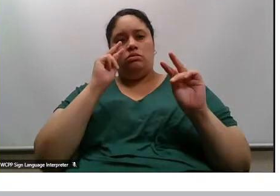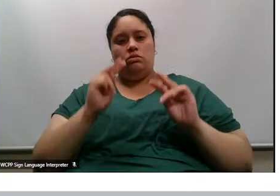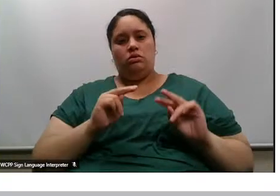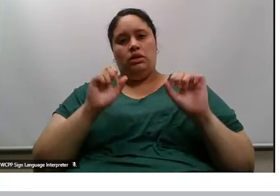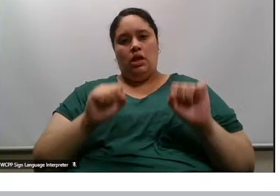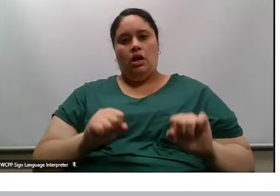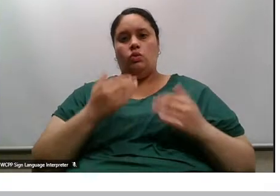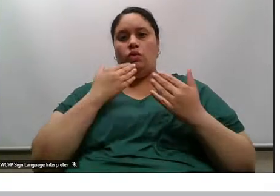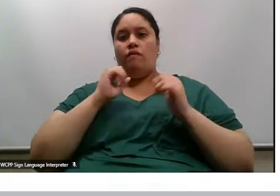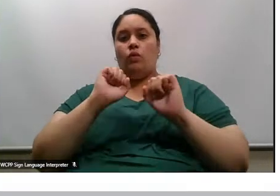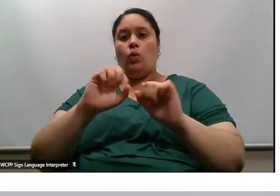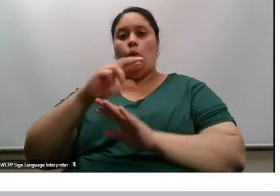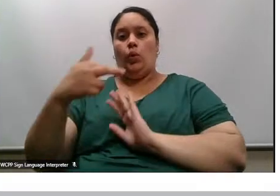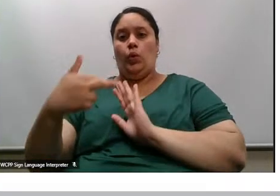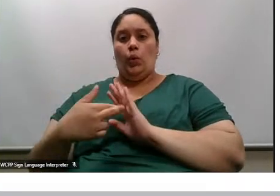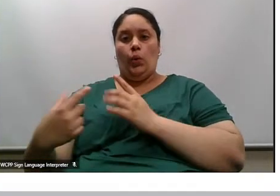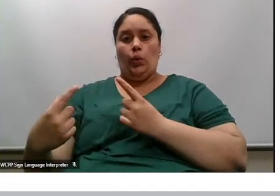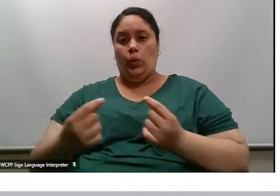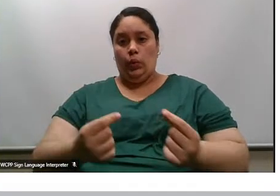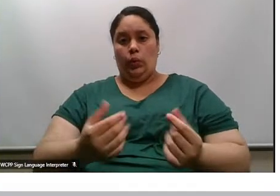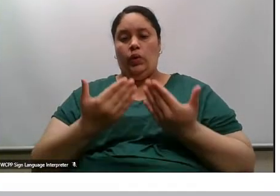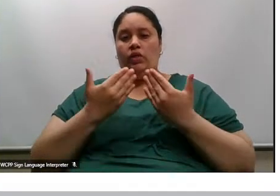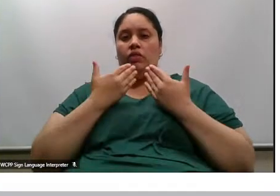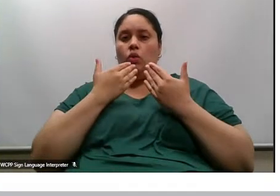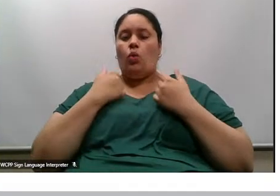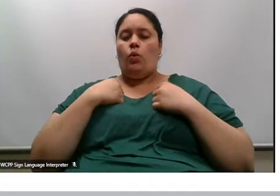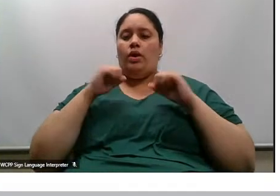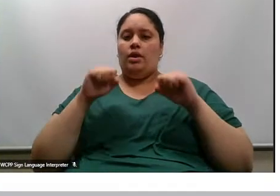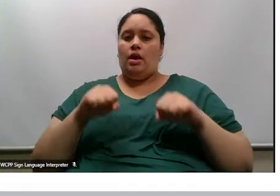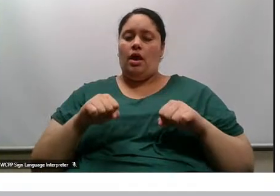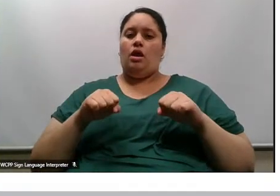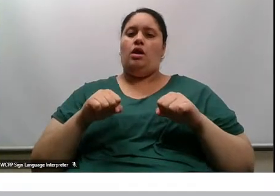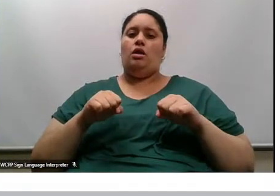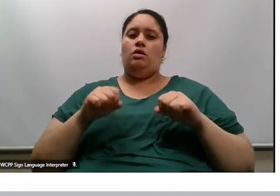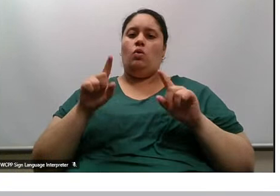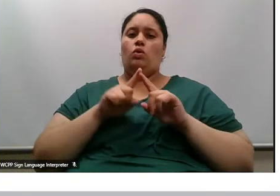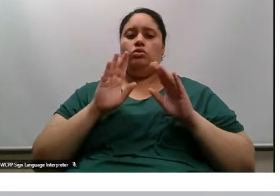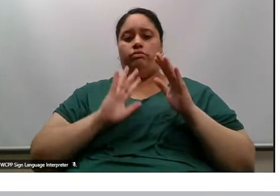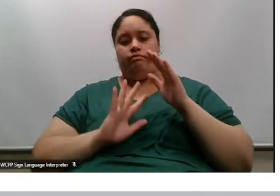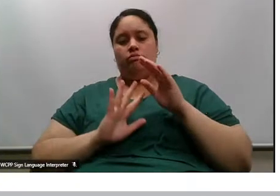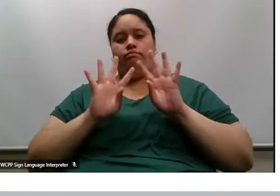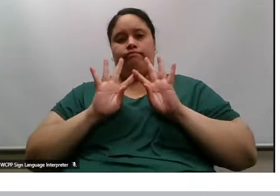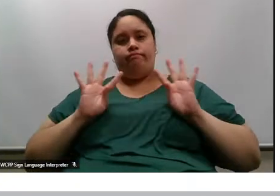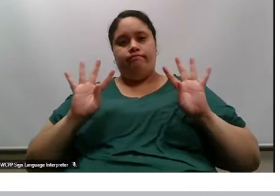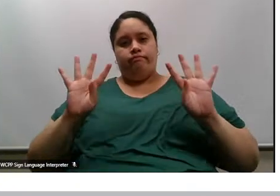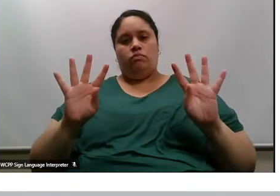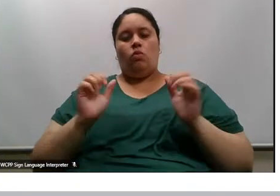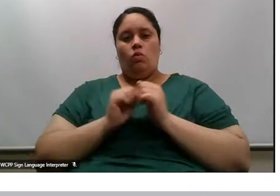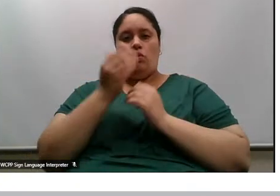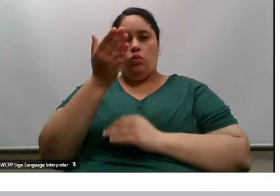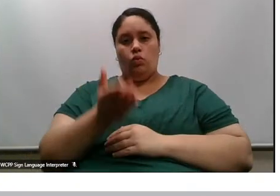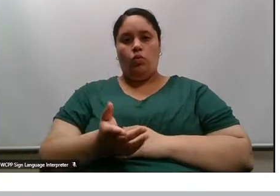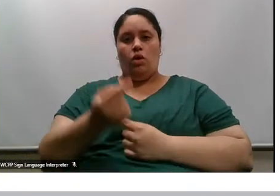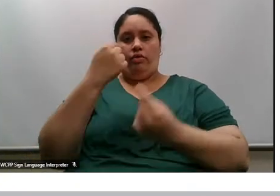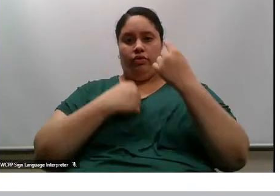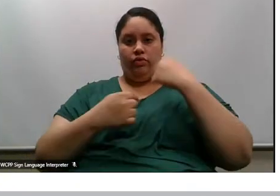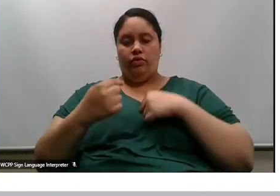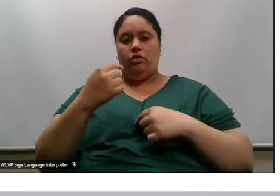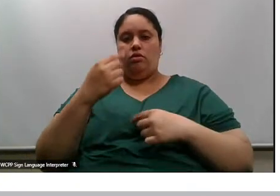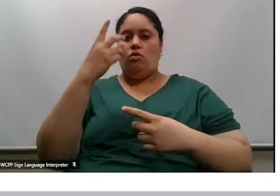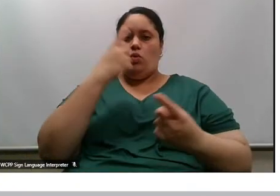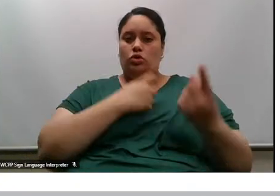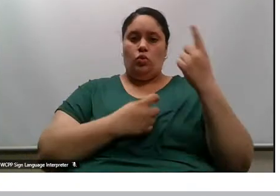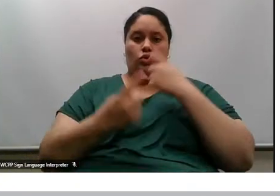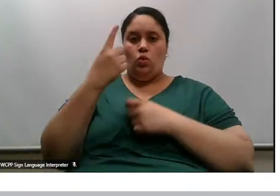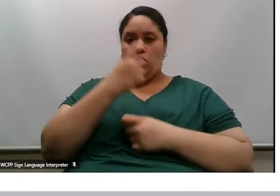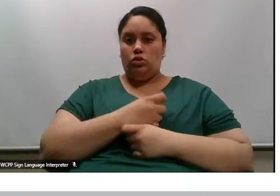role that you play. Thank you that we are able to appear before you and be interrogated and be questioned. We